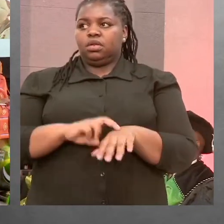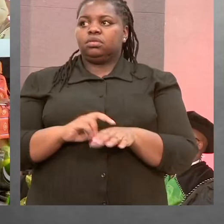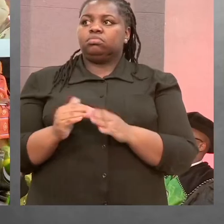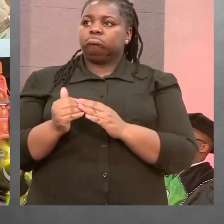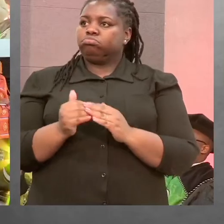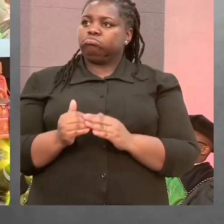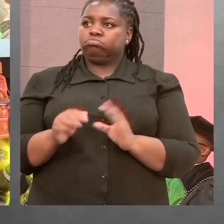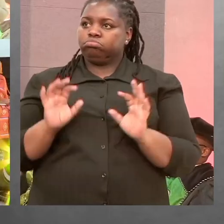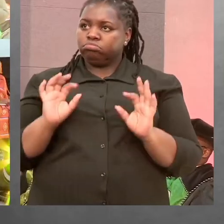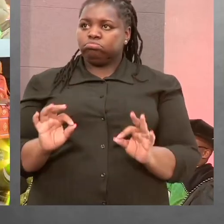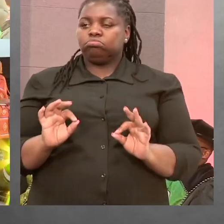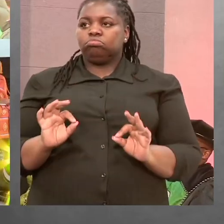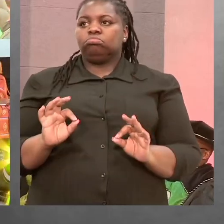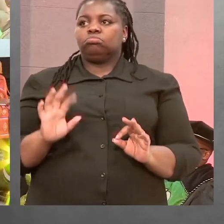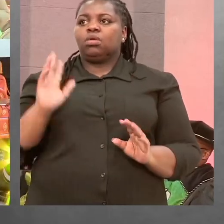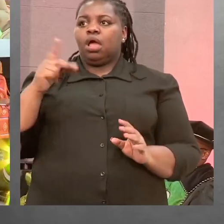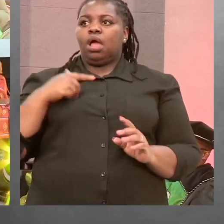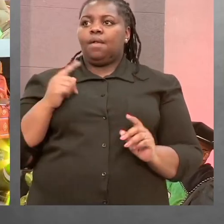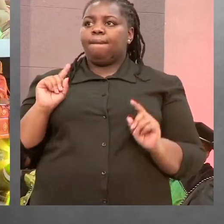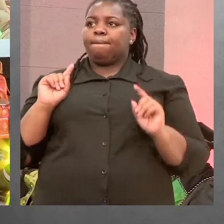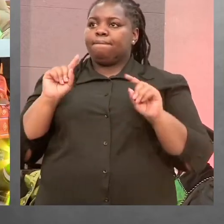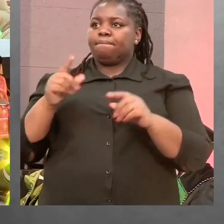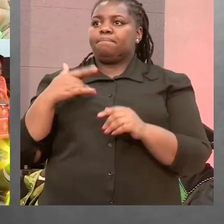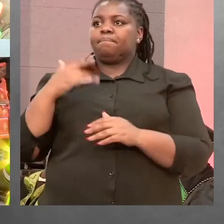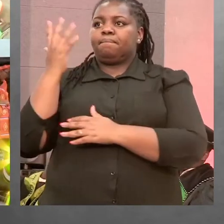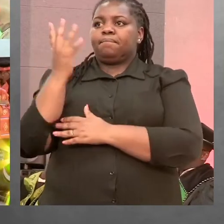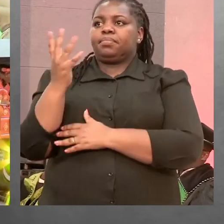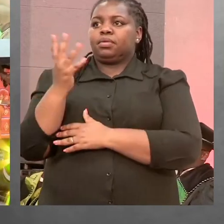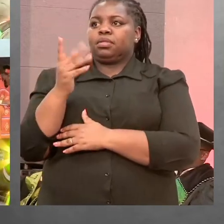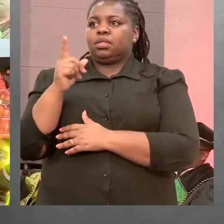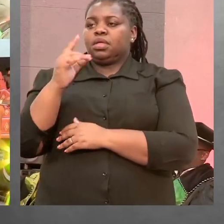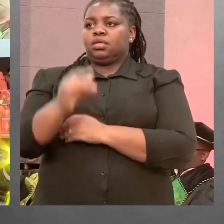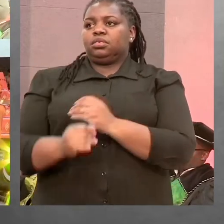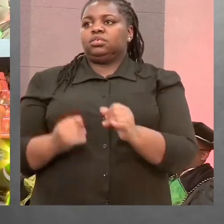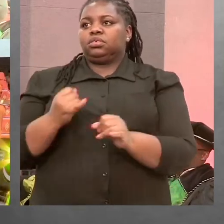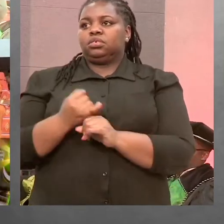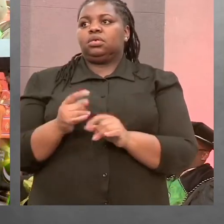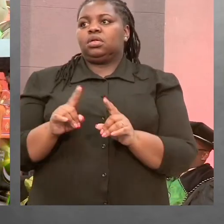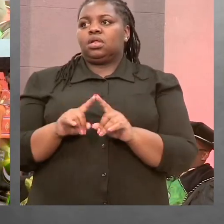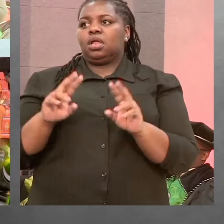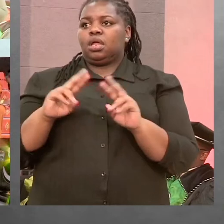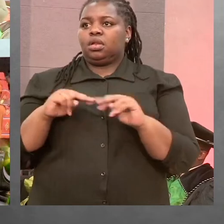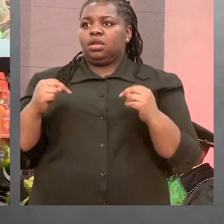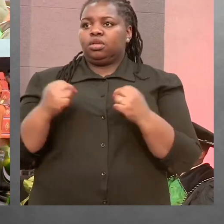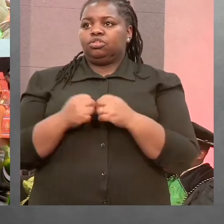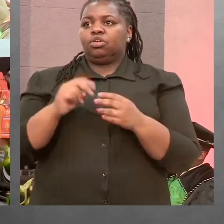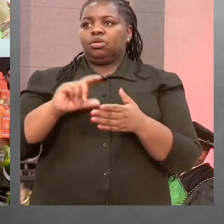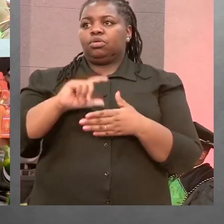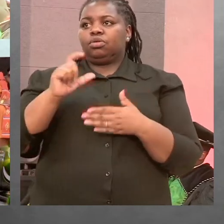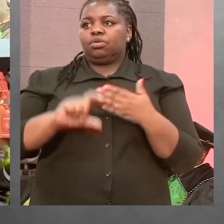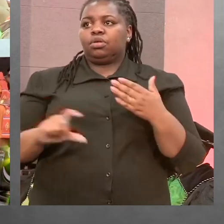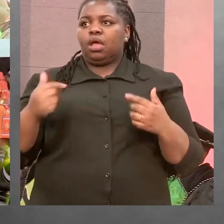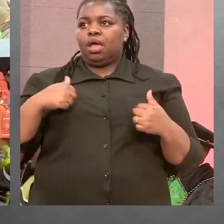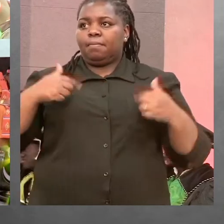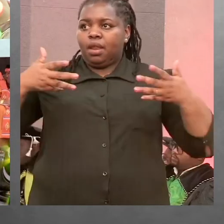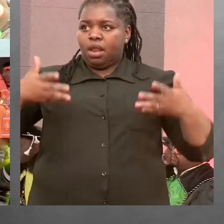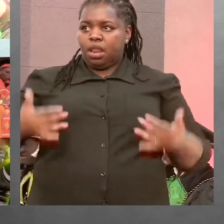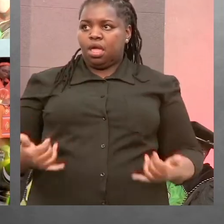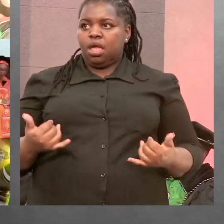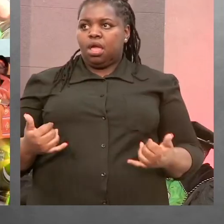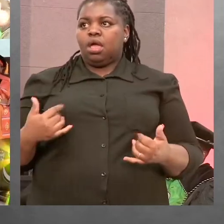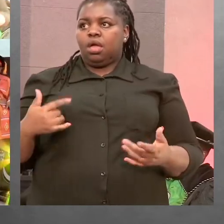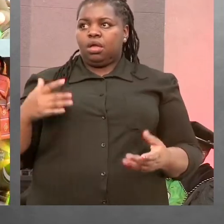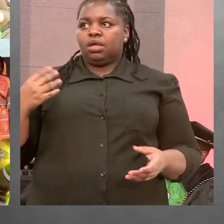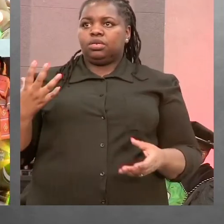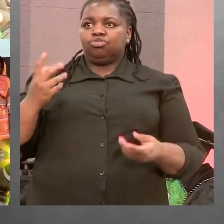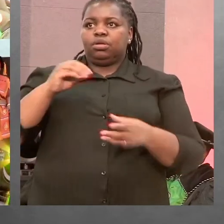of. I attended and presented in international and national conferences. I am now a transformed